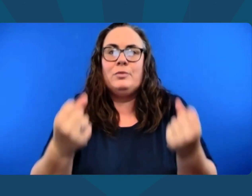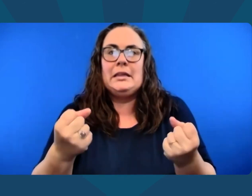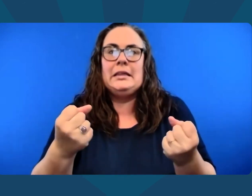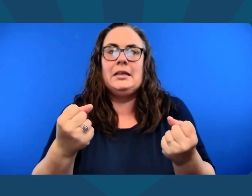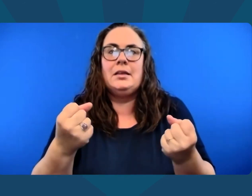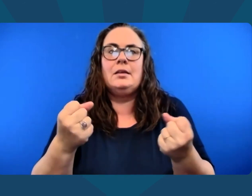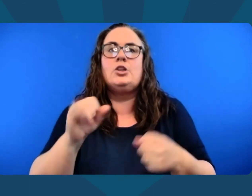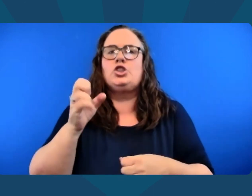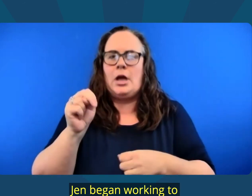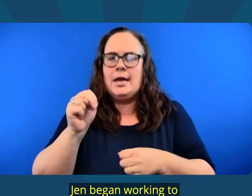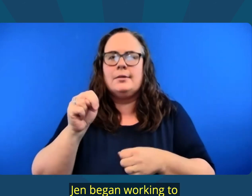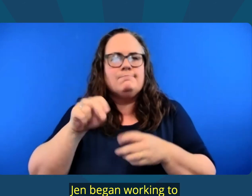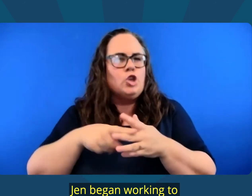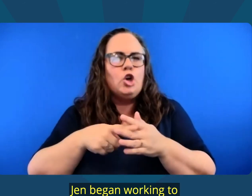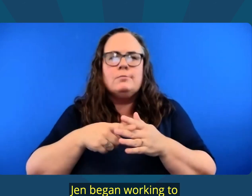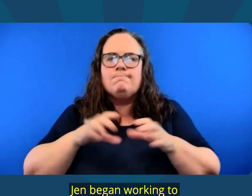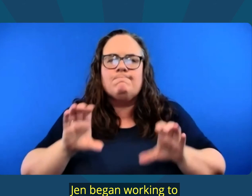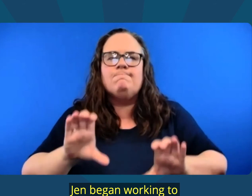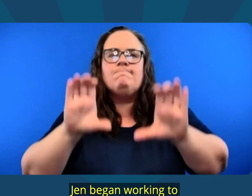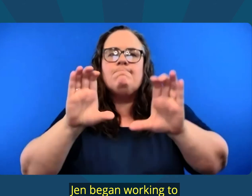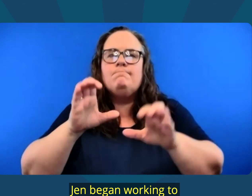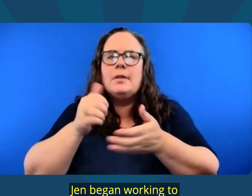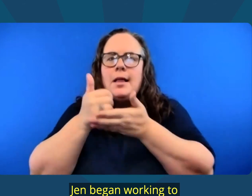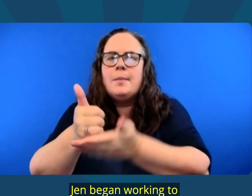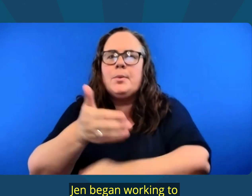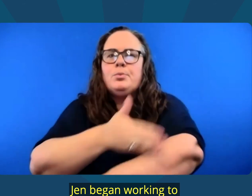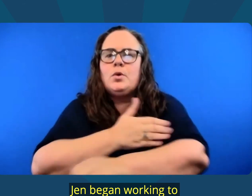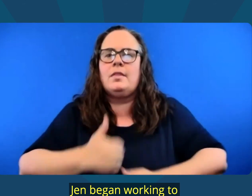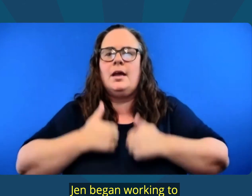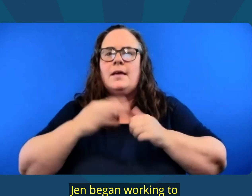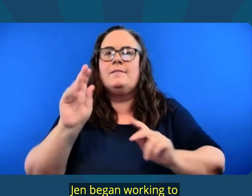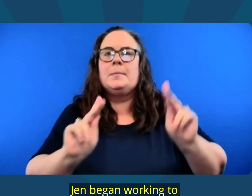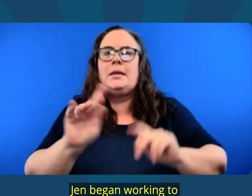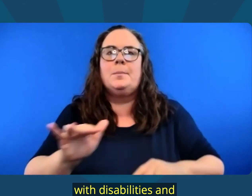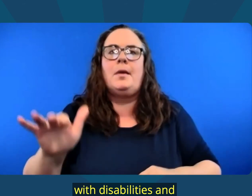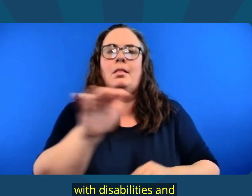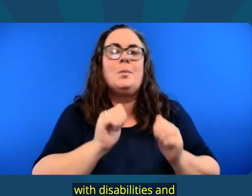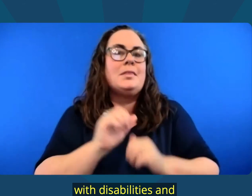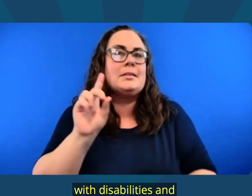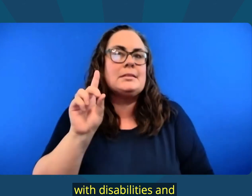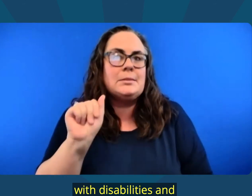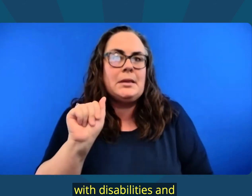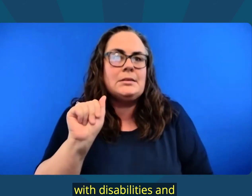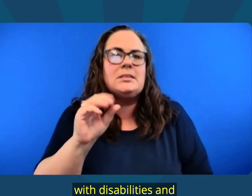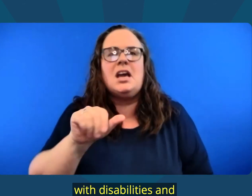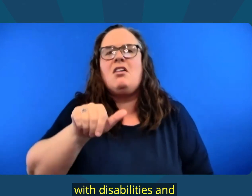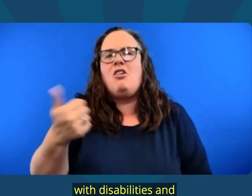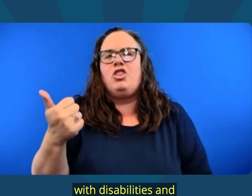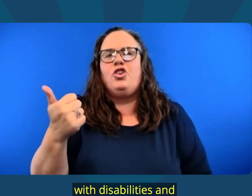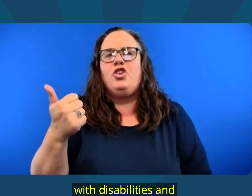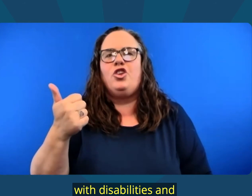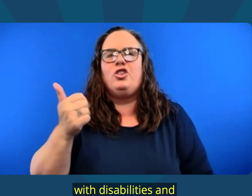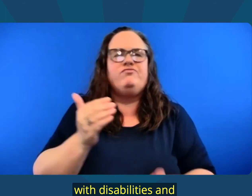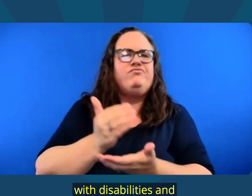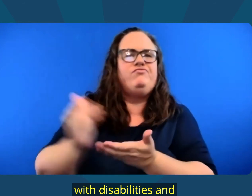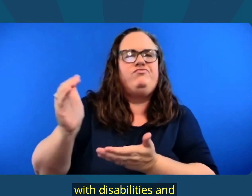Upon her recovery, Jen began working to improve the lives of people with disabilities and other